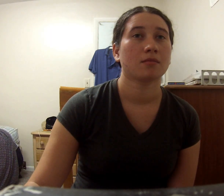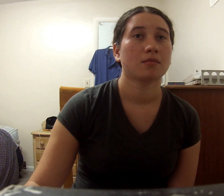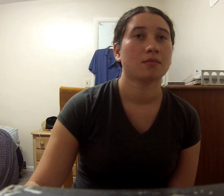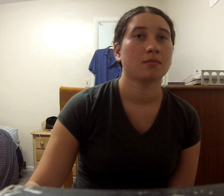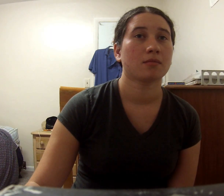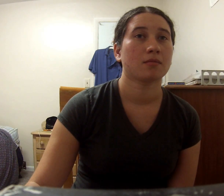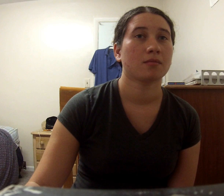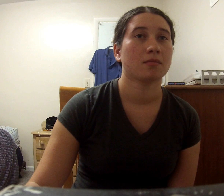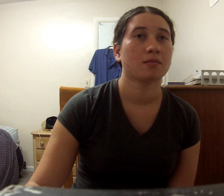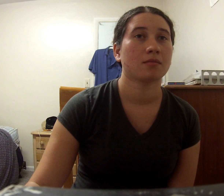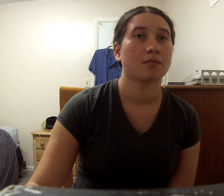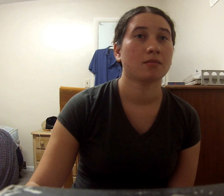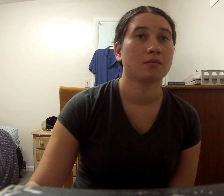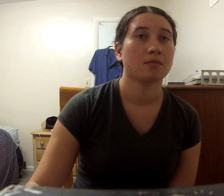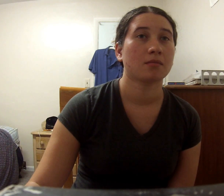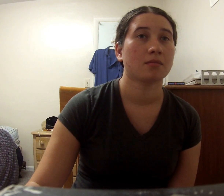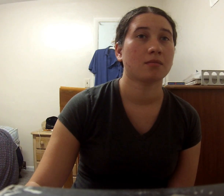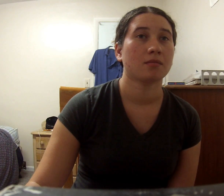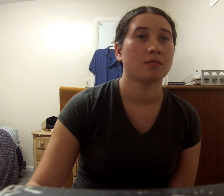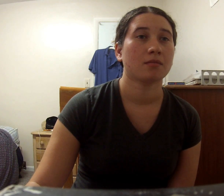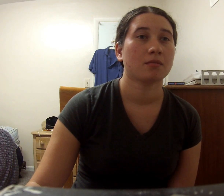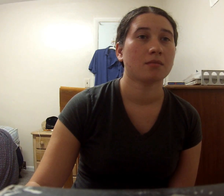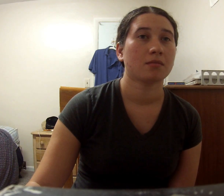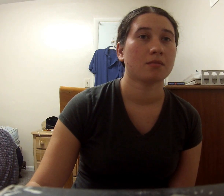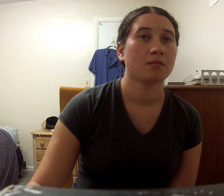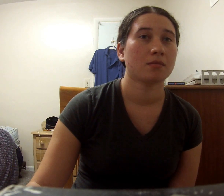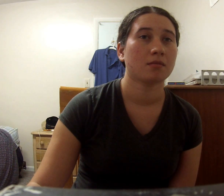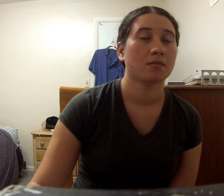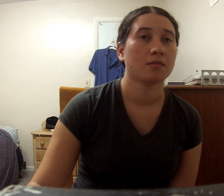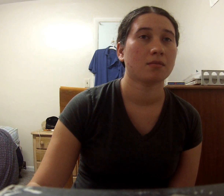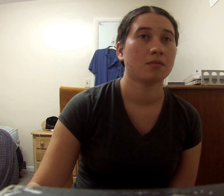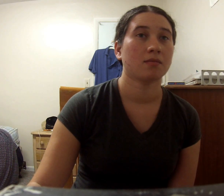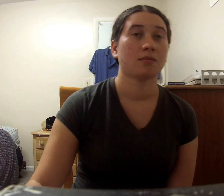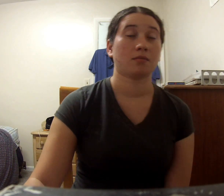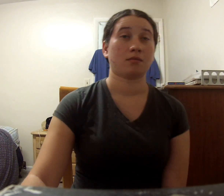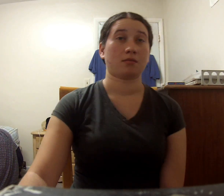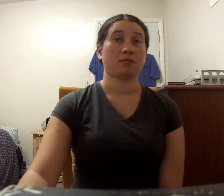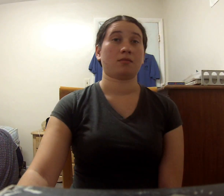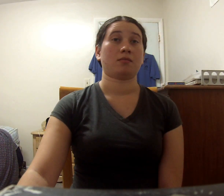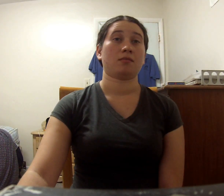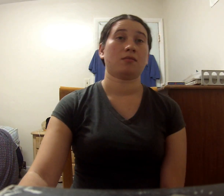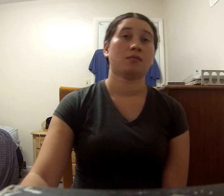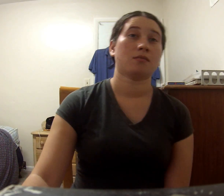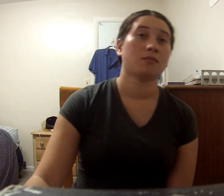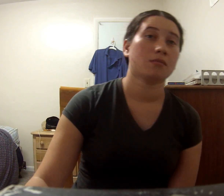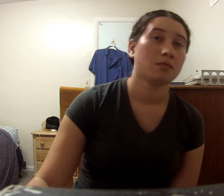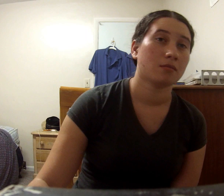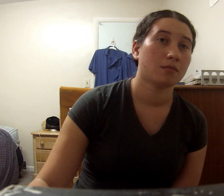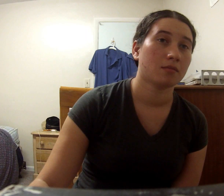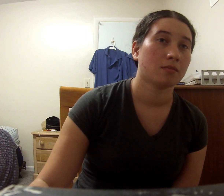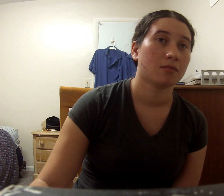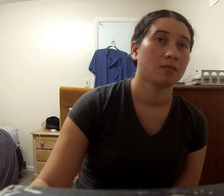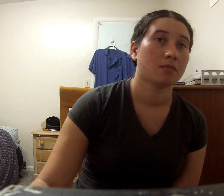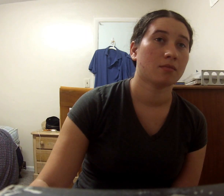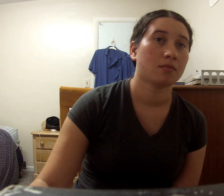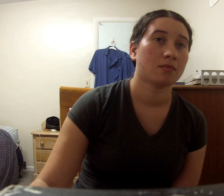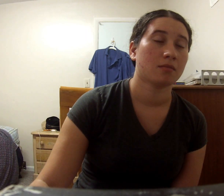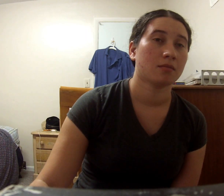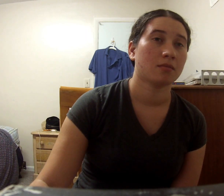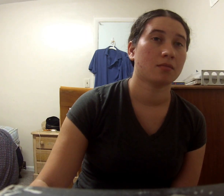And when I look at that picture now, my heart aches, because when I was just becoming aware that I had a body and that other people had opinions about